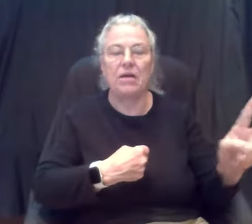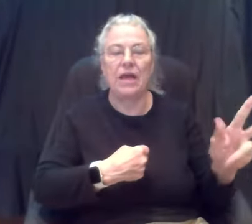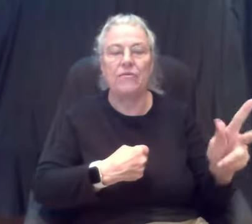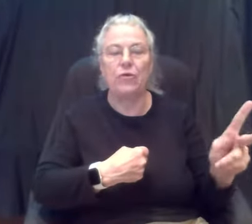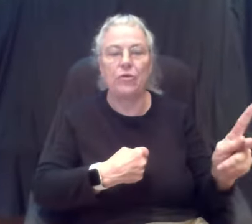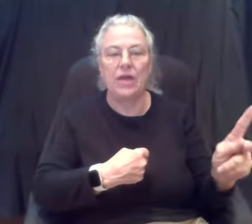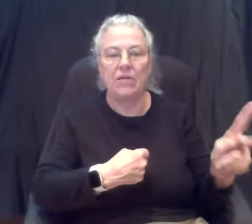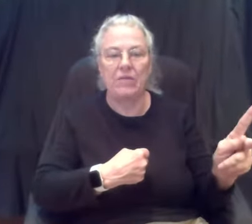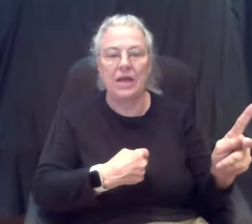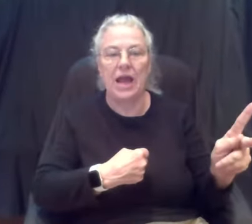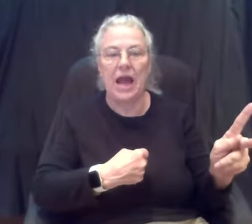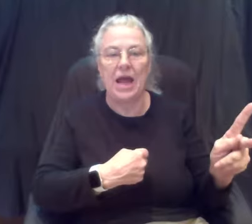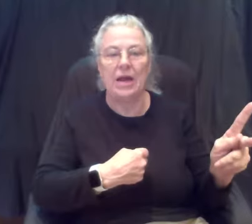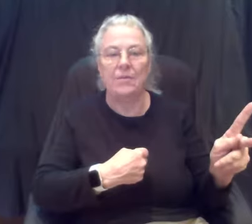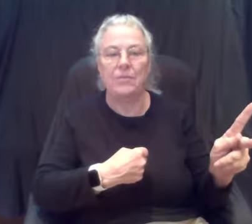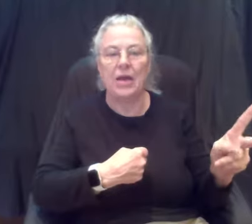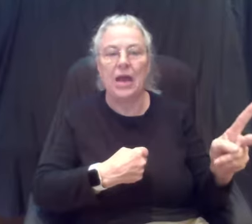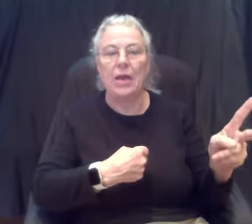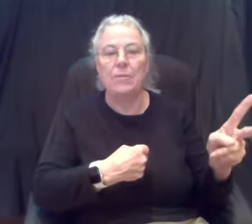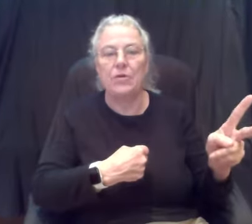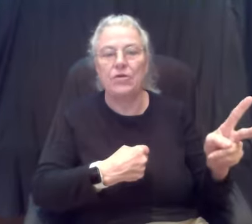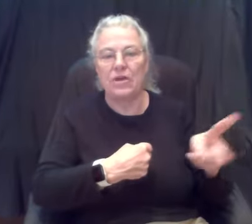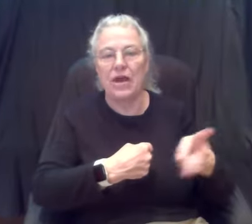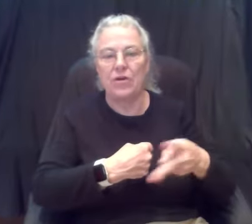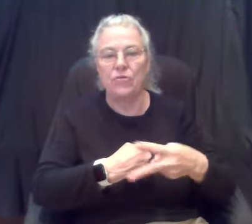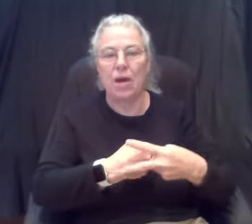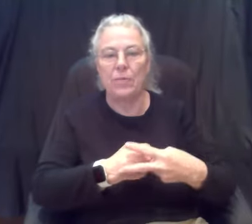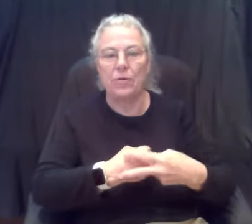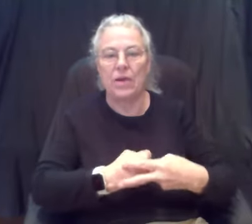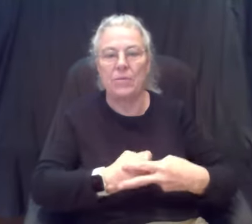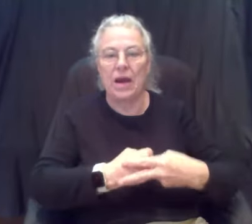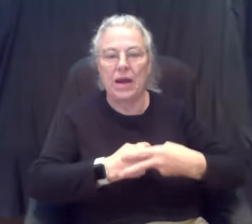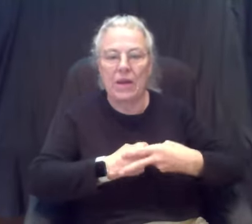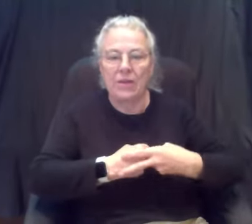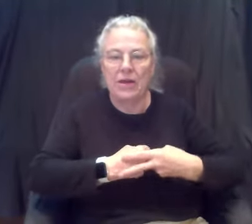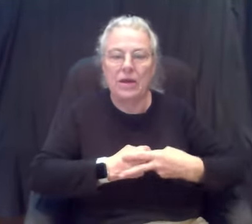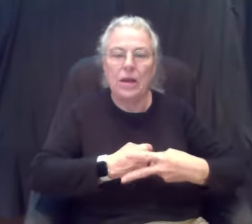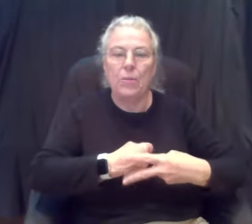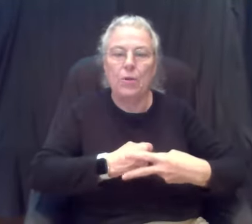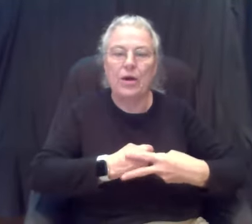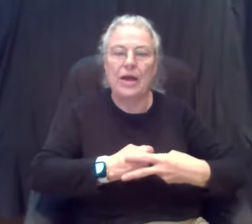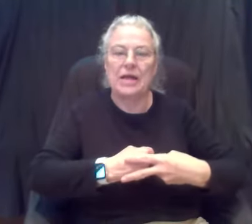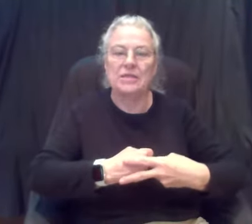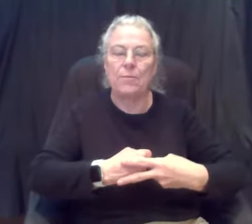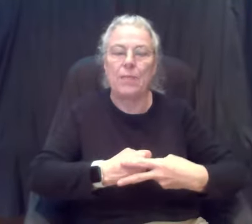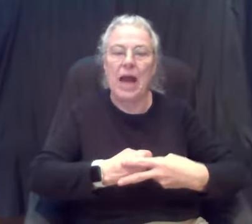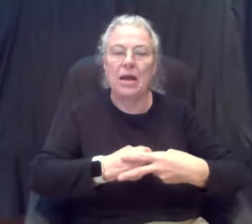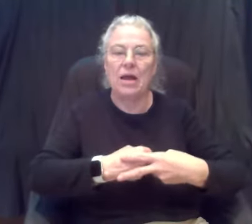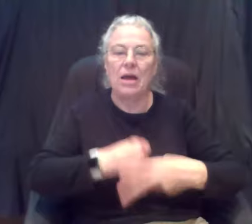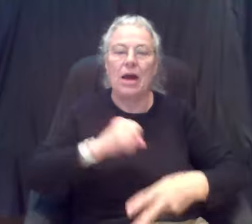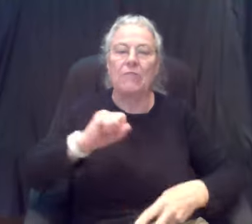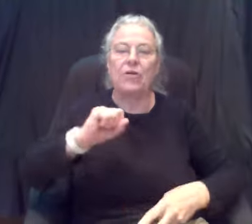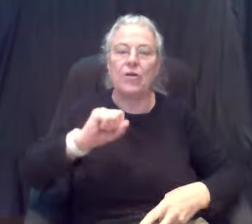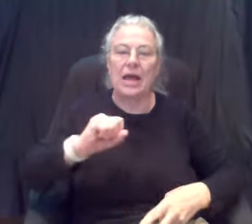you think of the K, kind of drop your thumb down and then put it against the back of your